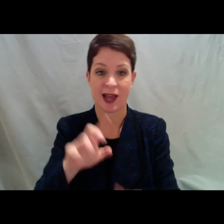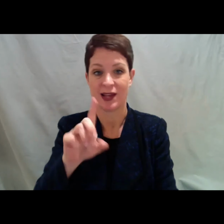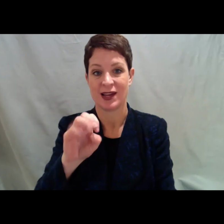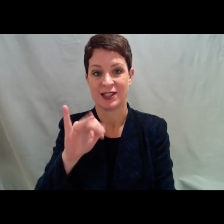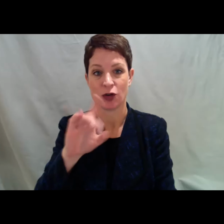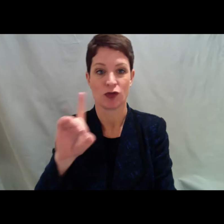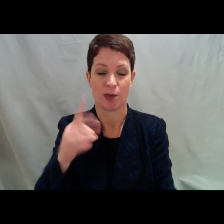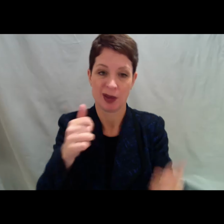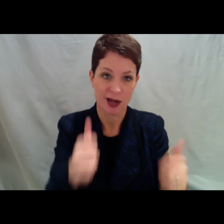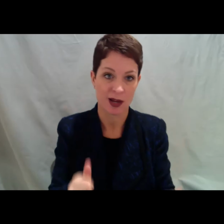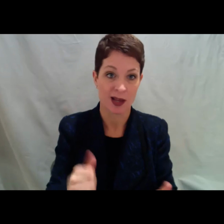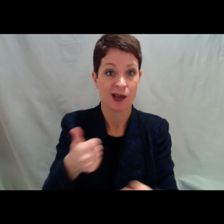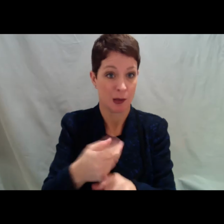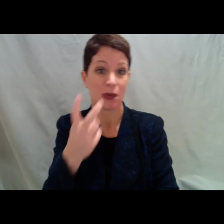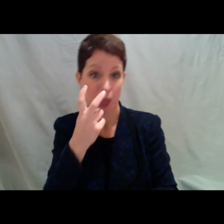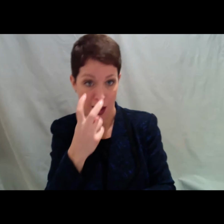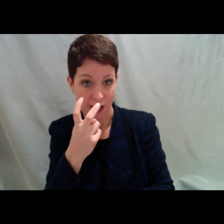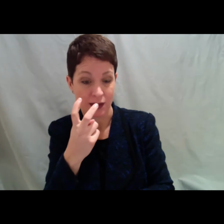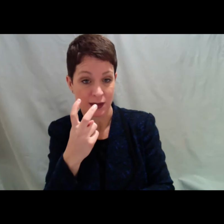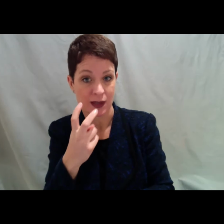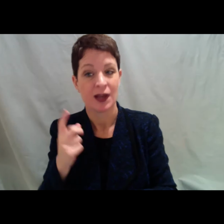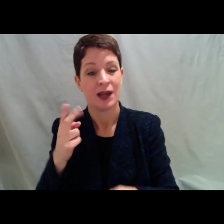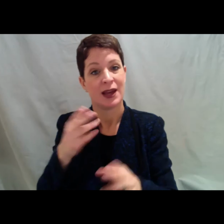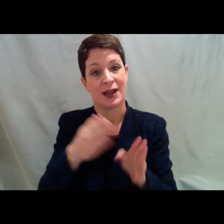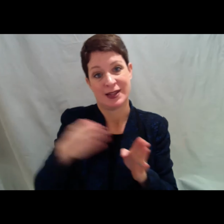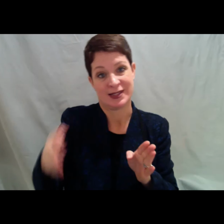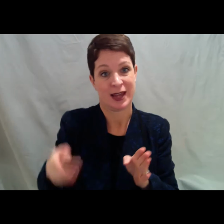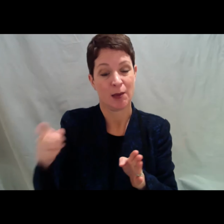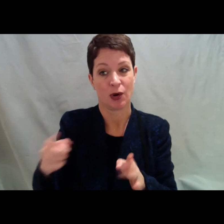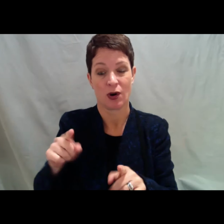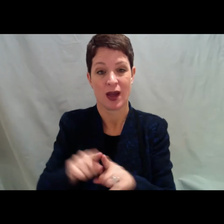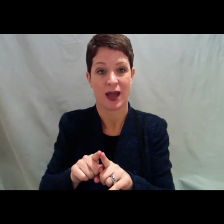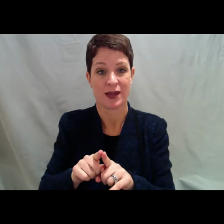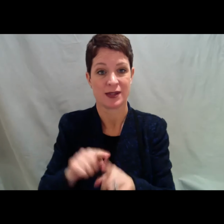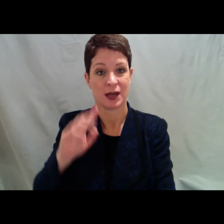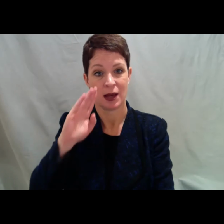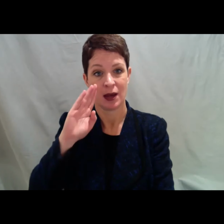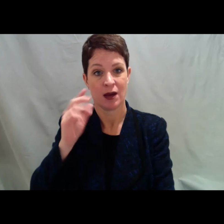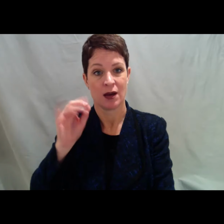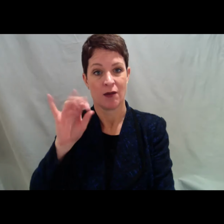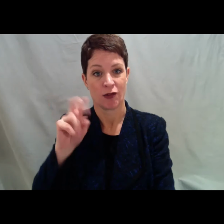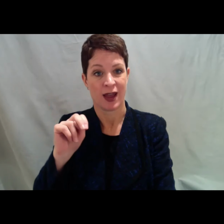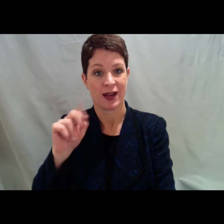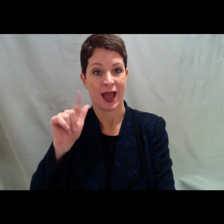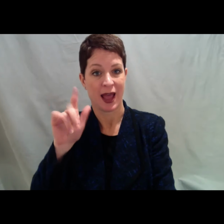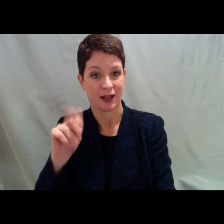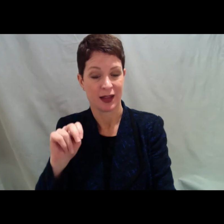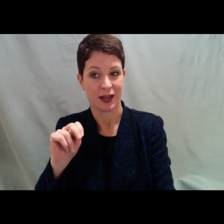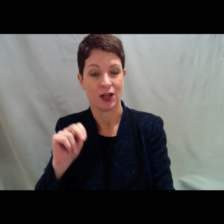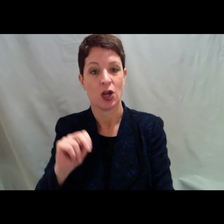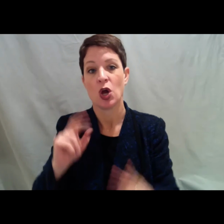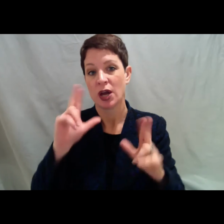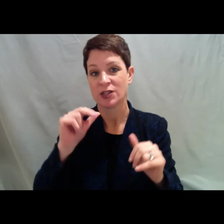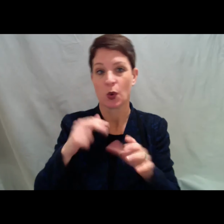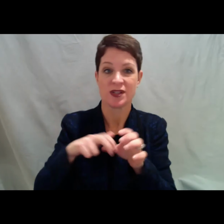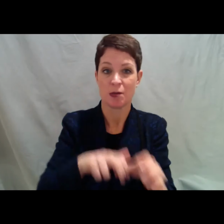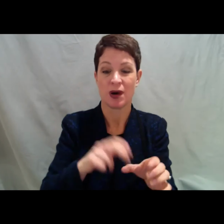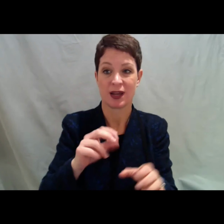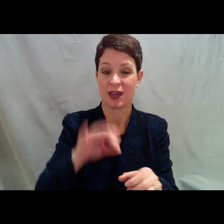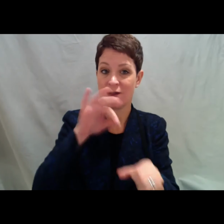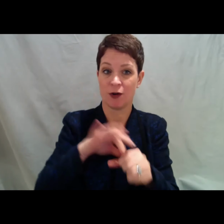to be blind, and, quote, his neighbor, S. Brown Allen, sent his horse and buggy for Clay on every